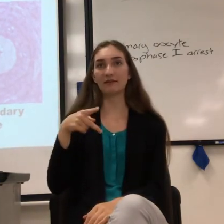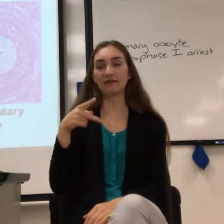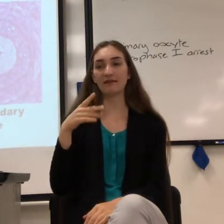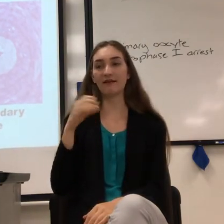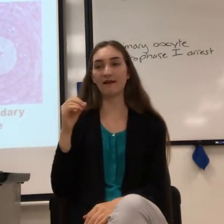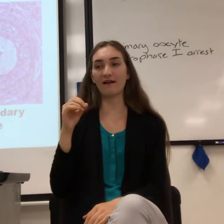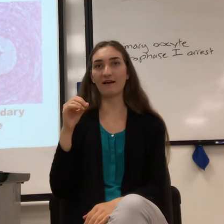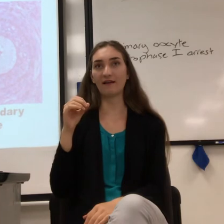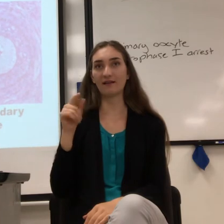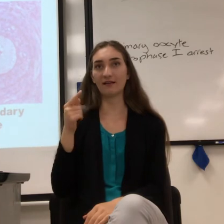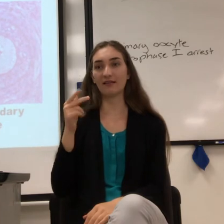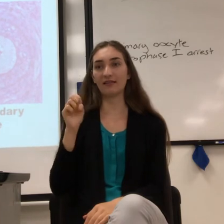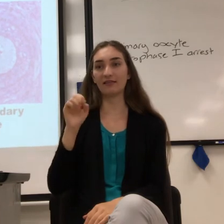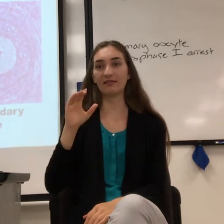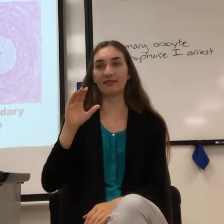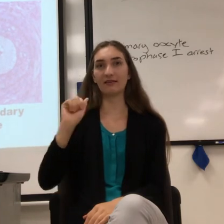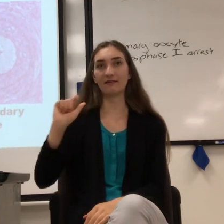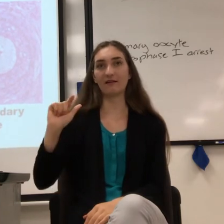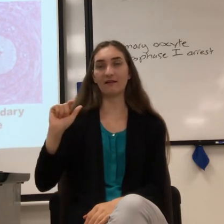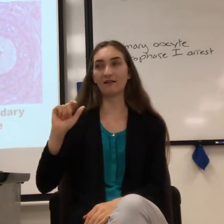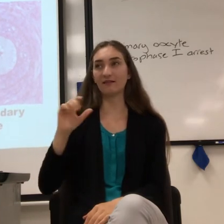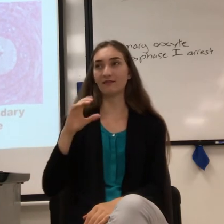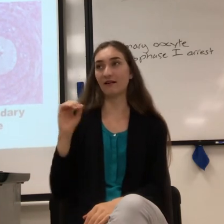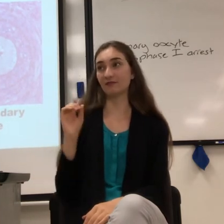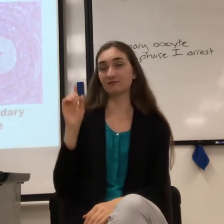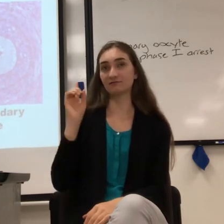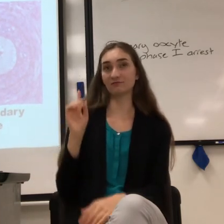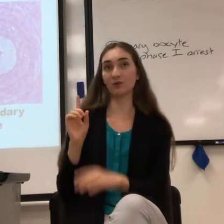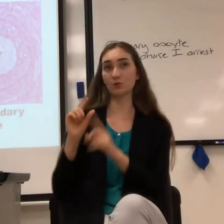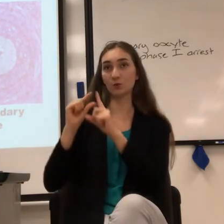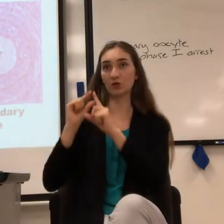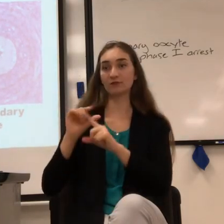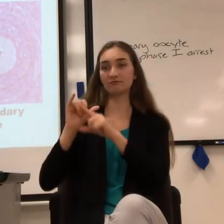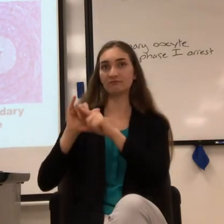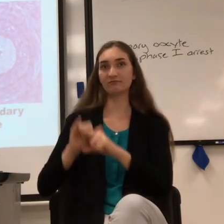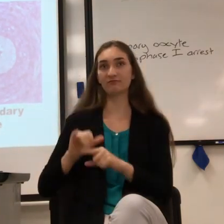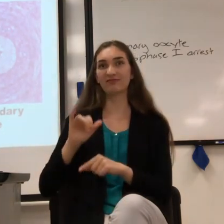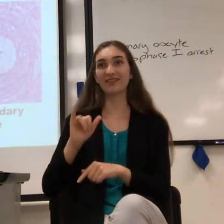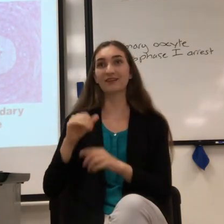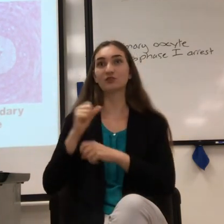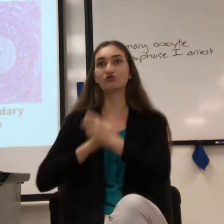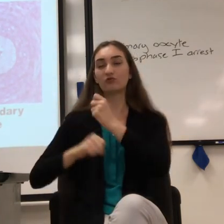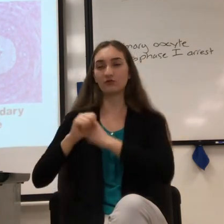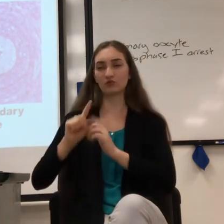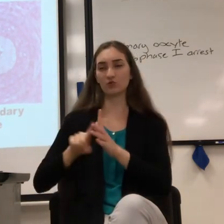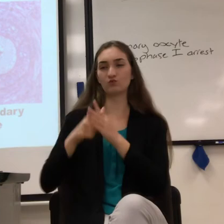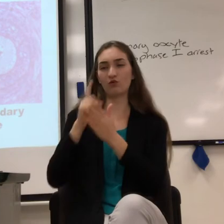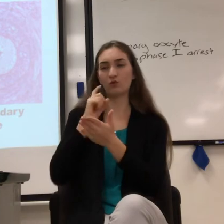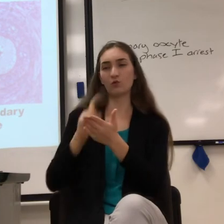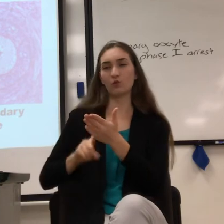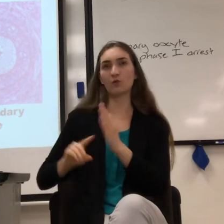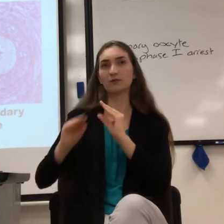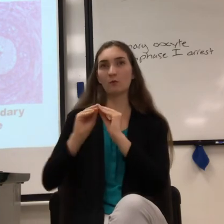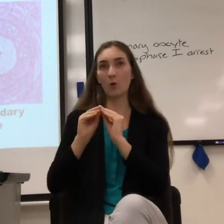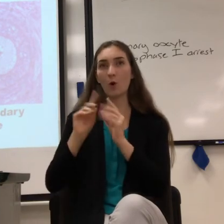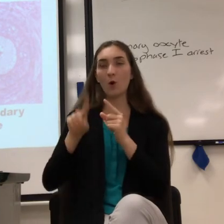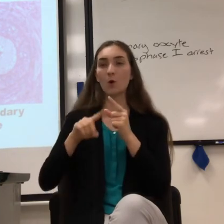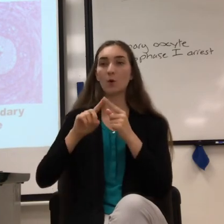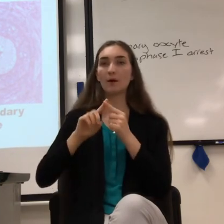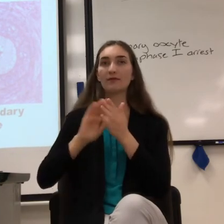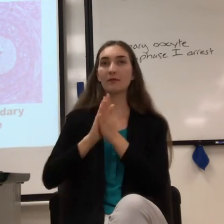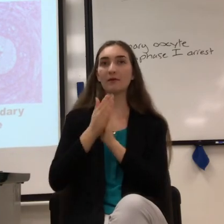Theca folliculi and the zona pellucida. Those are the structures you start to notice more on these more